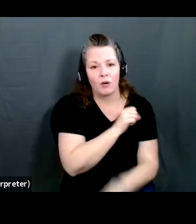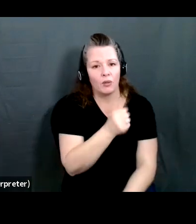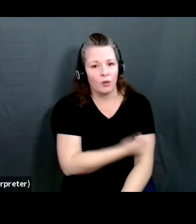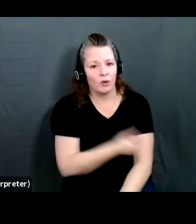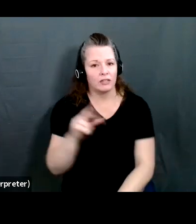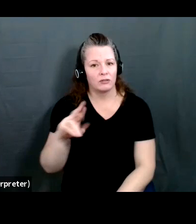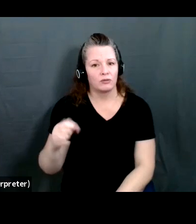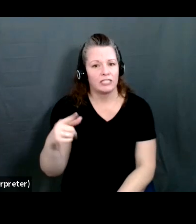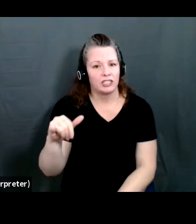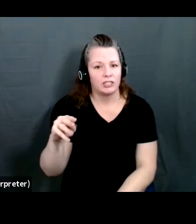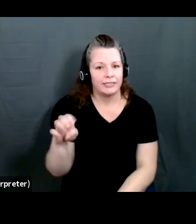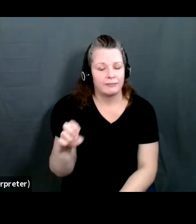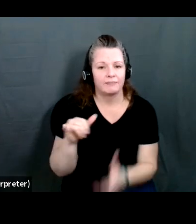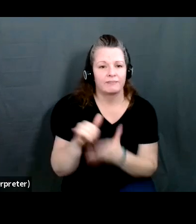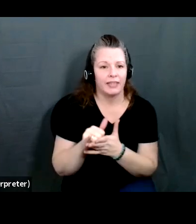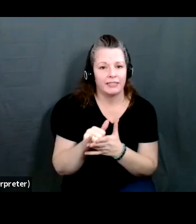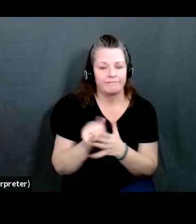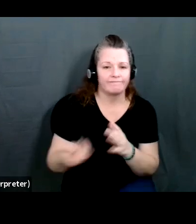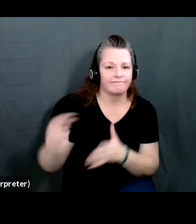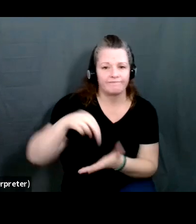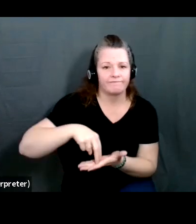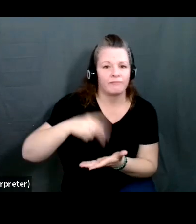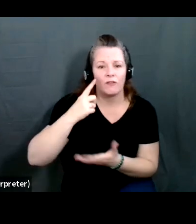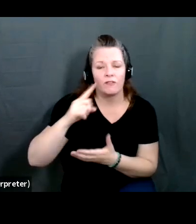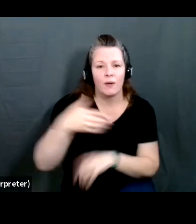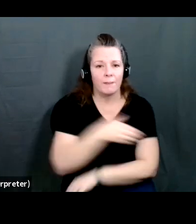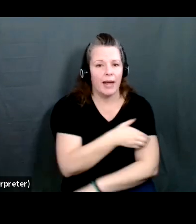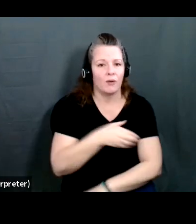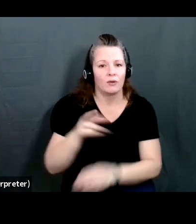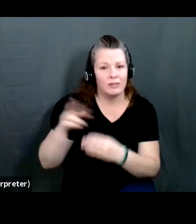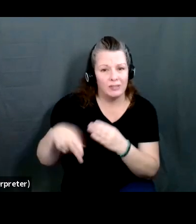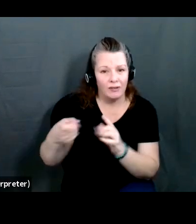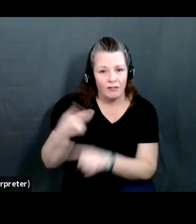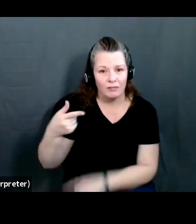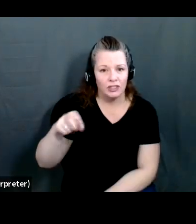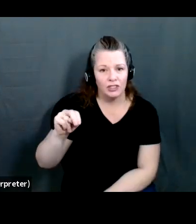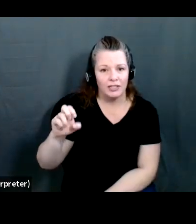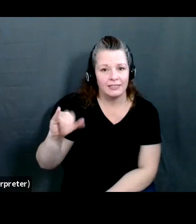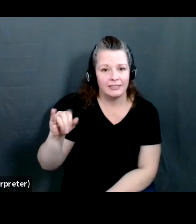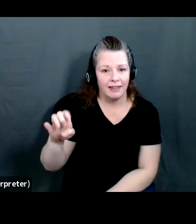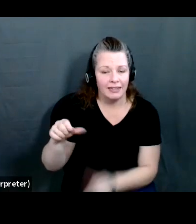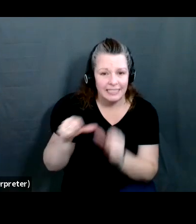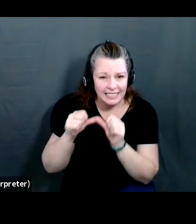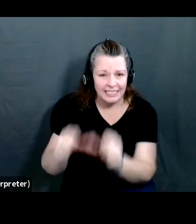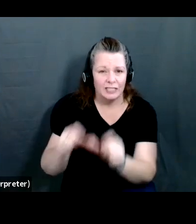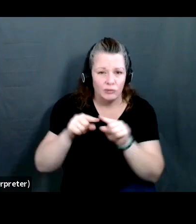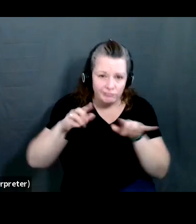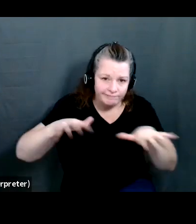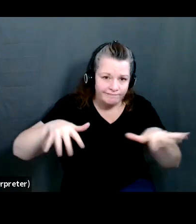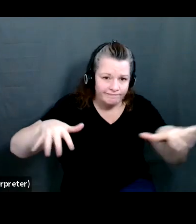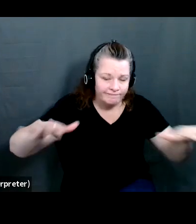that rose to power as a result of the genocide has continued to kind of reverberate through